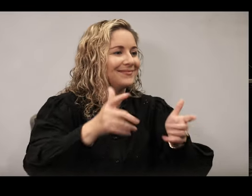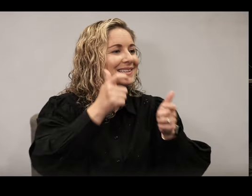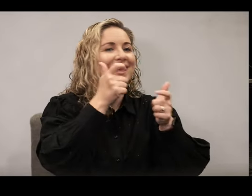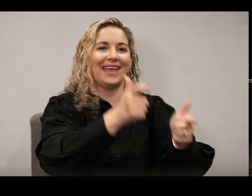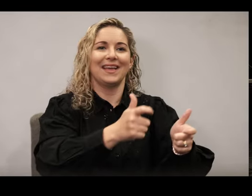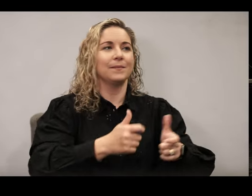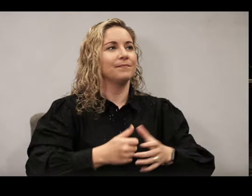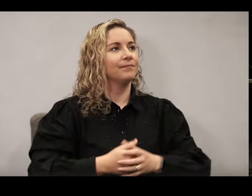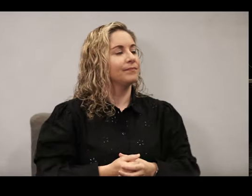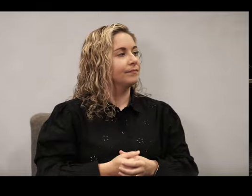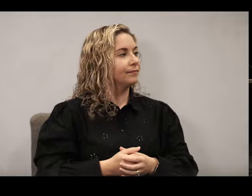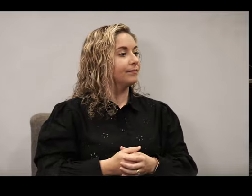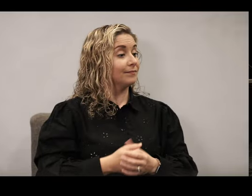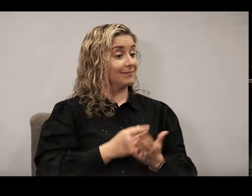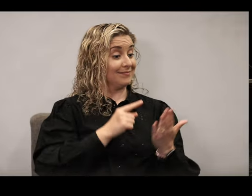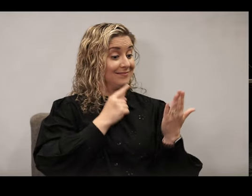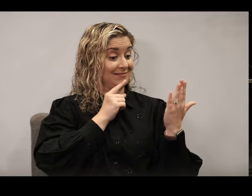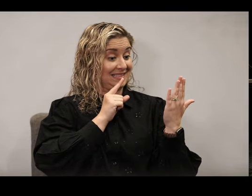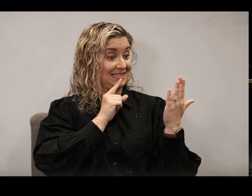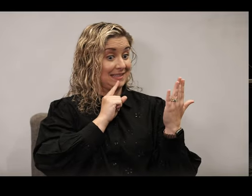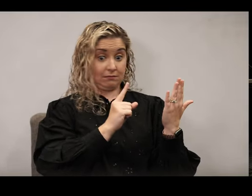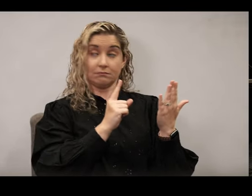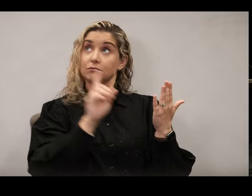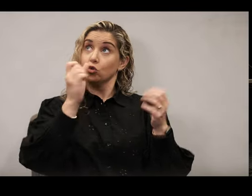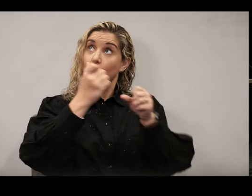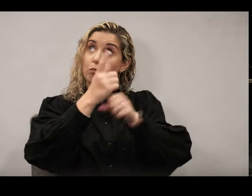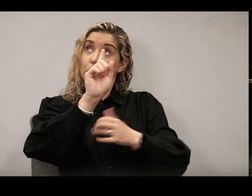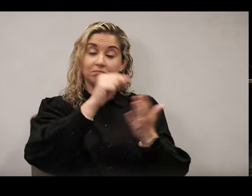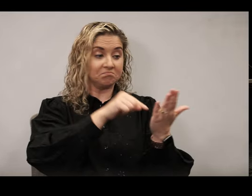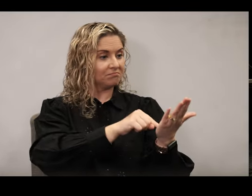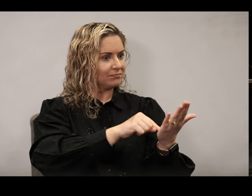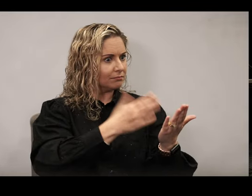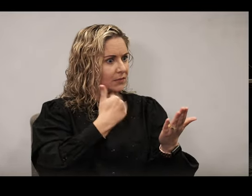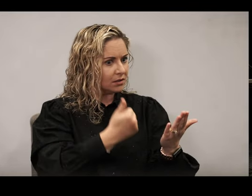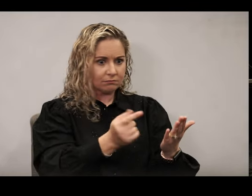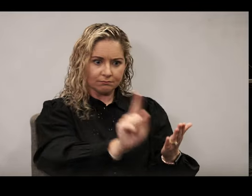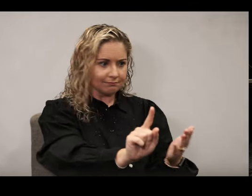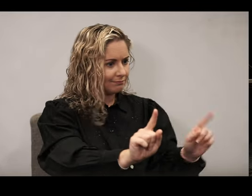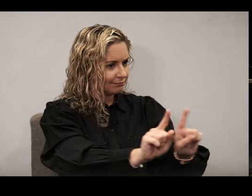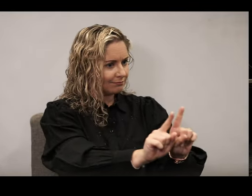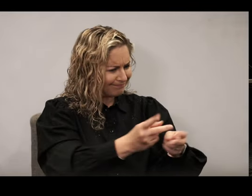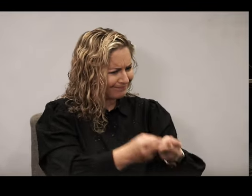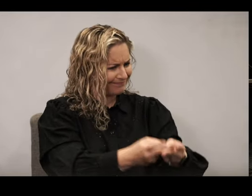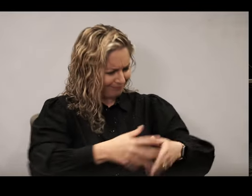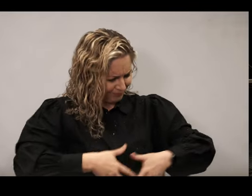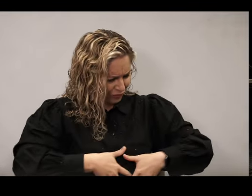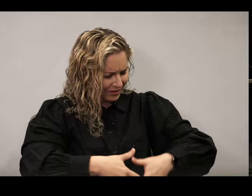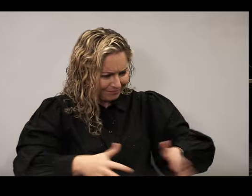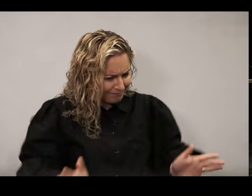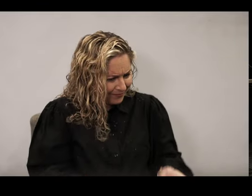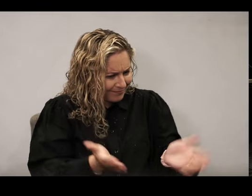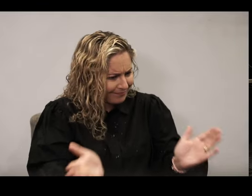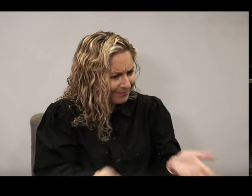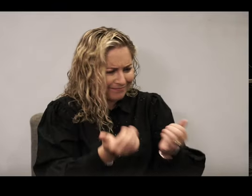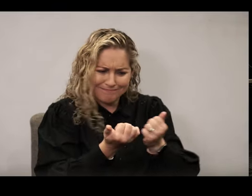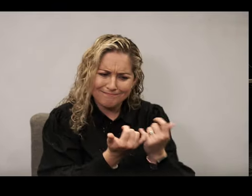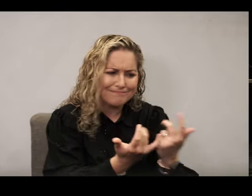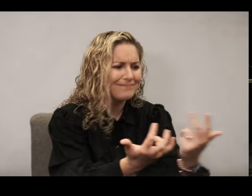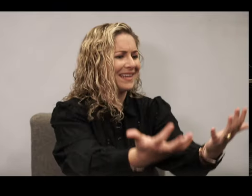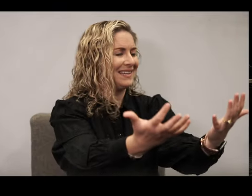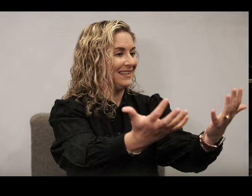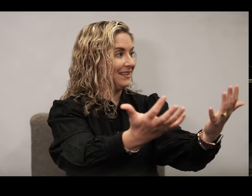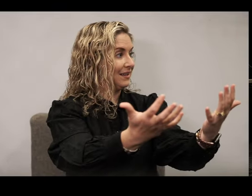that God says, "Be fruitful, increase in number, fill the earth and subdue it." God's plan for humanity